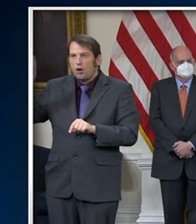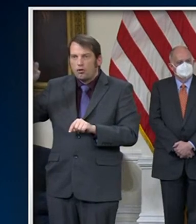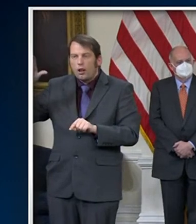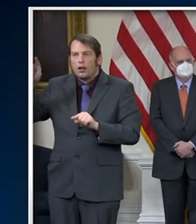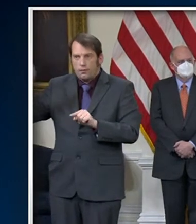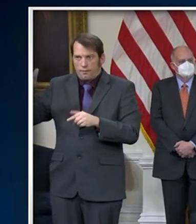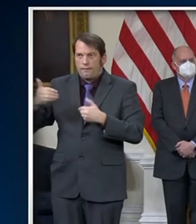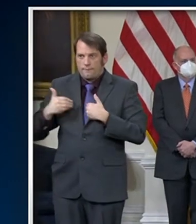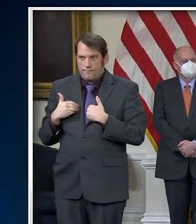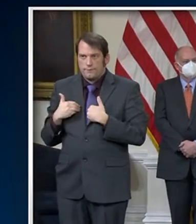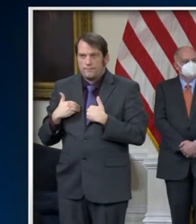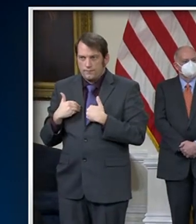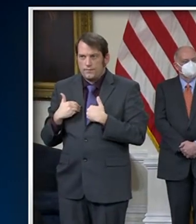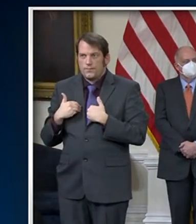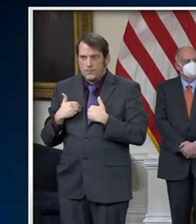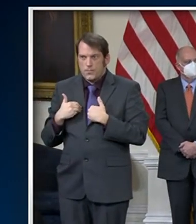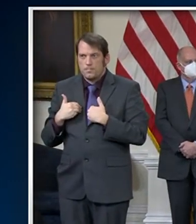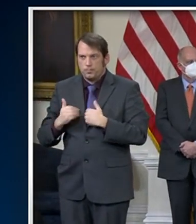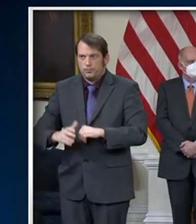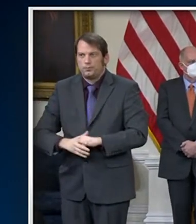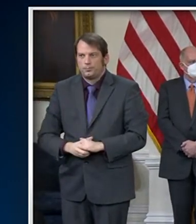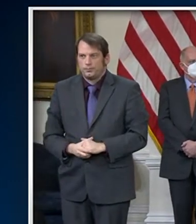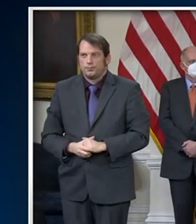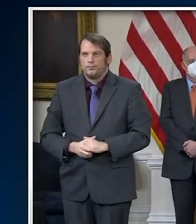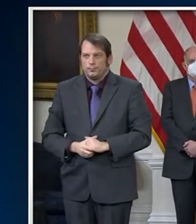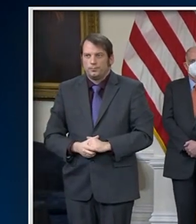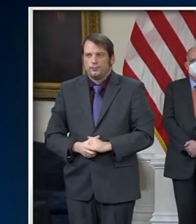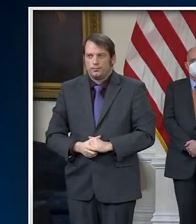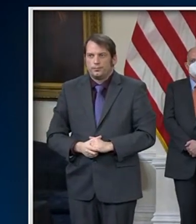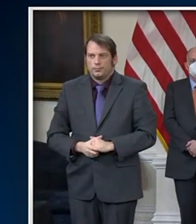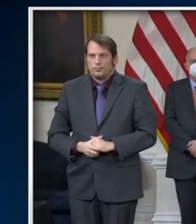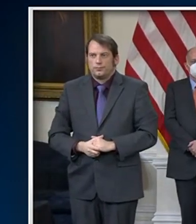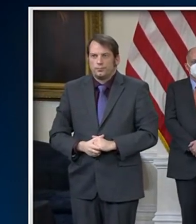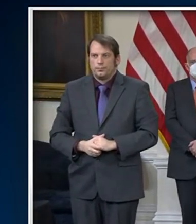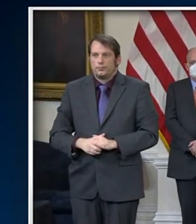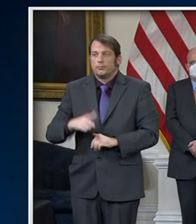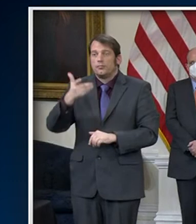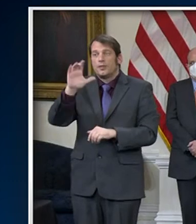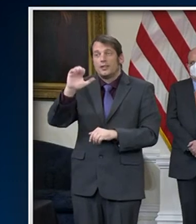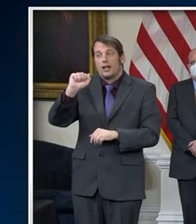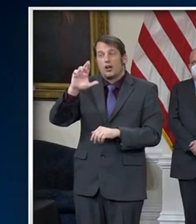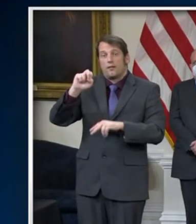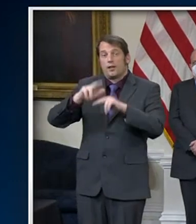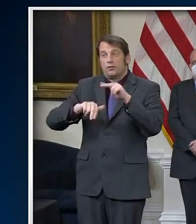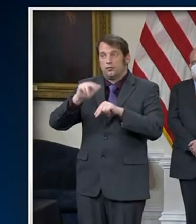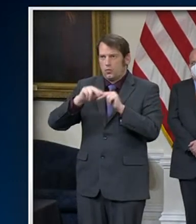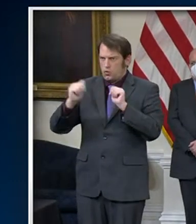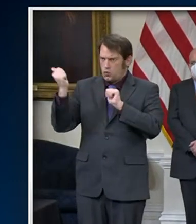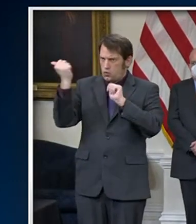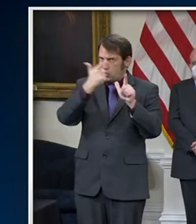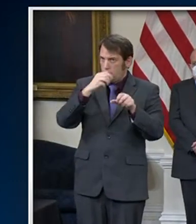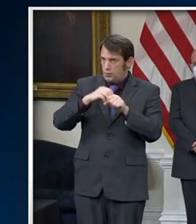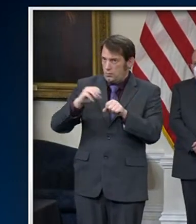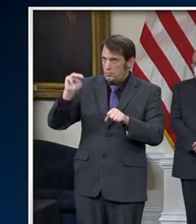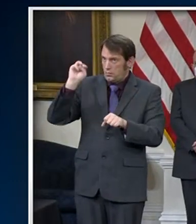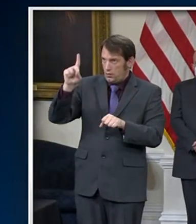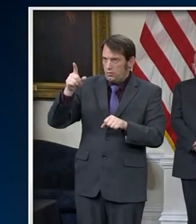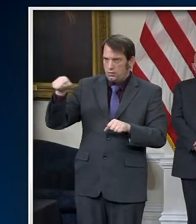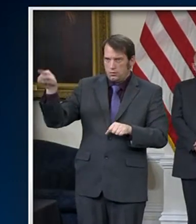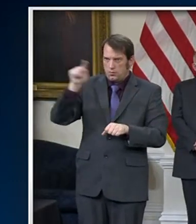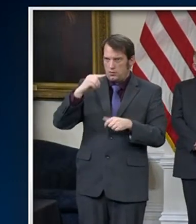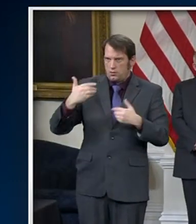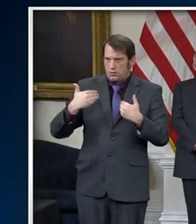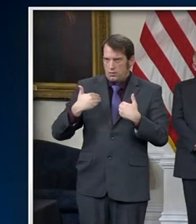and respiratory care in Maryland, we have credentialed more than 1,300 nursing and respiratory care students as clinical